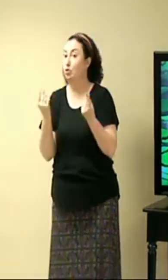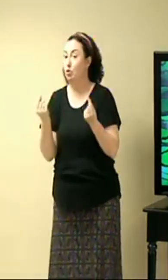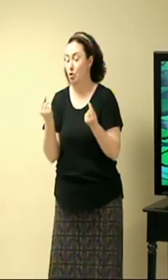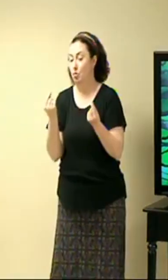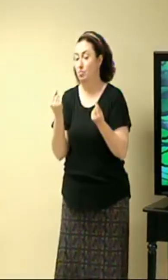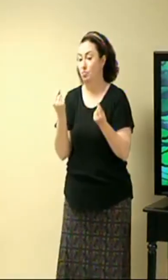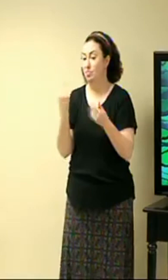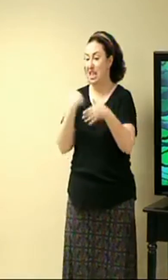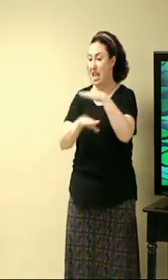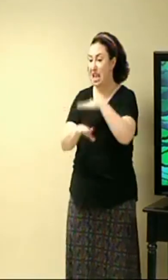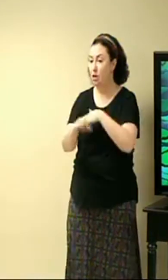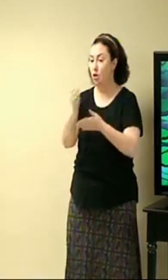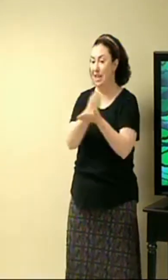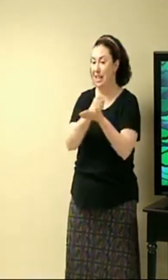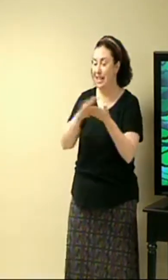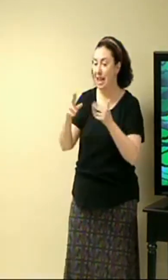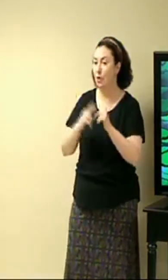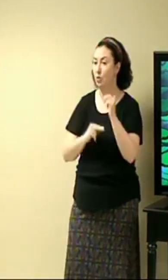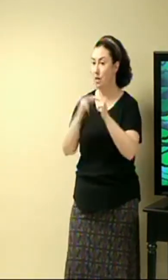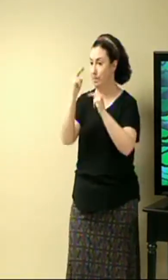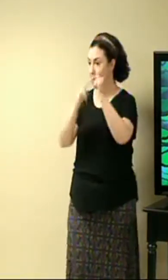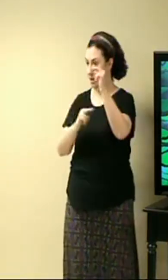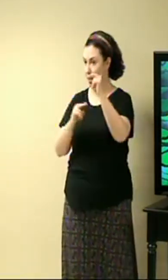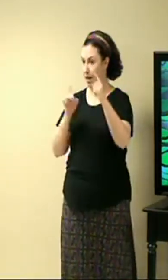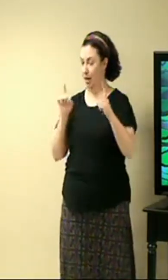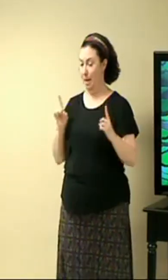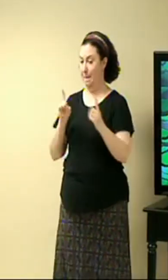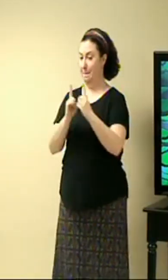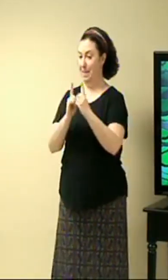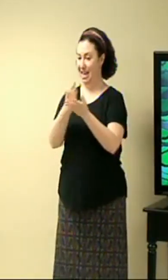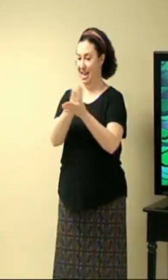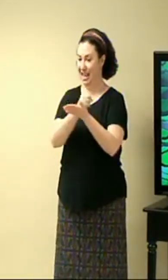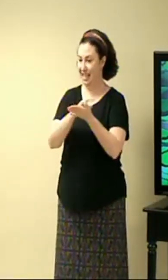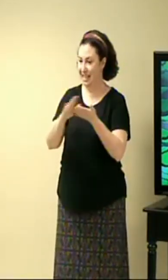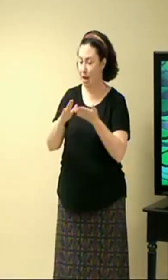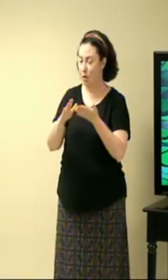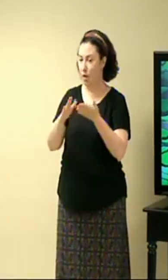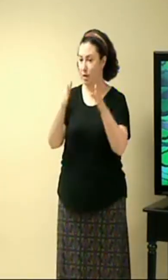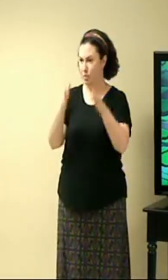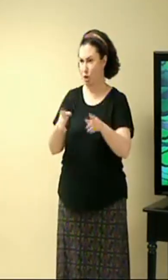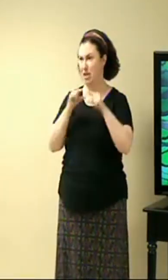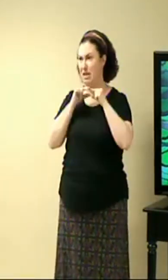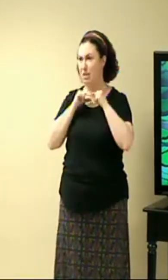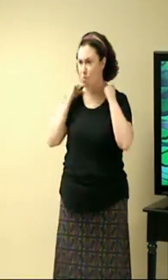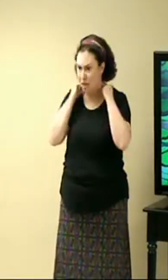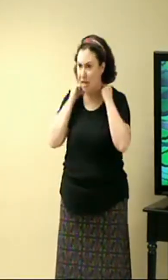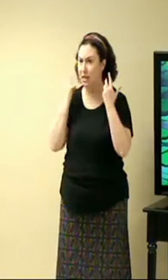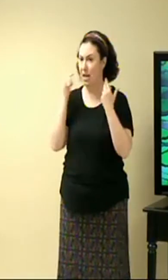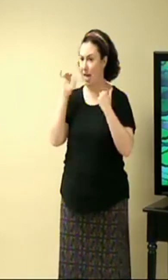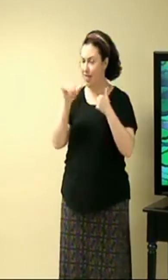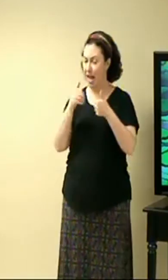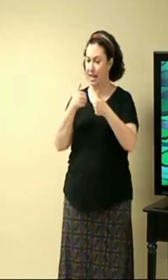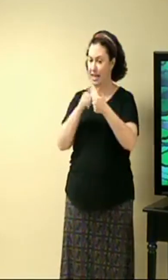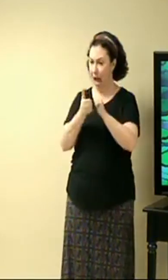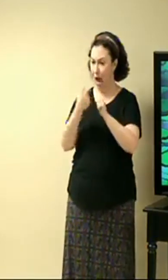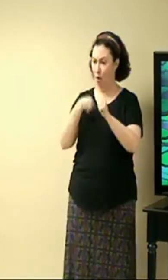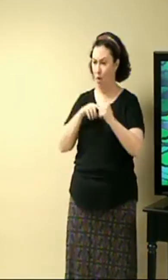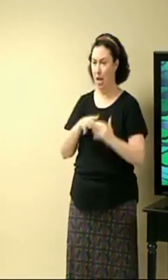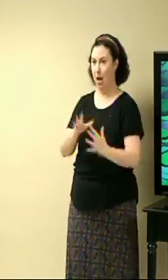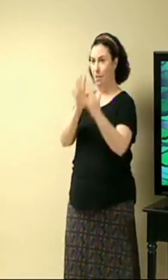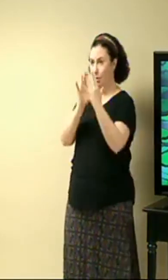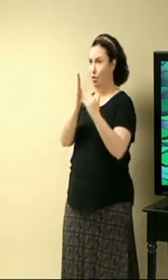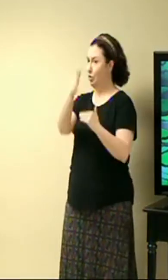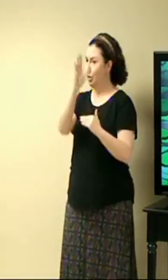And yes, that's the only way we can encounter God. What Jesus wants us to understand is his body is now the temple. We don't have to go to